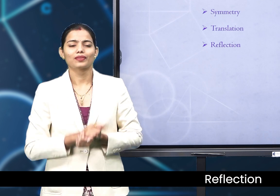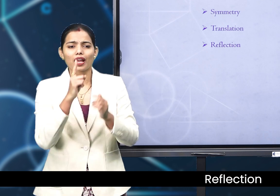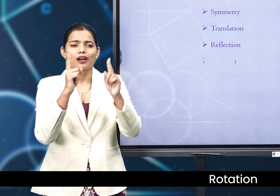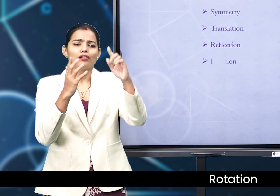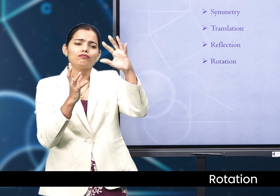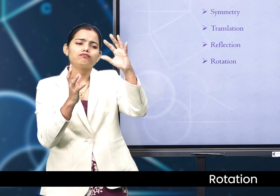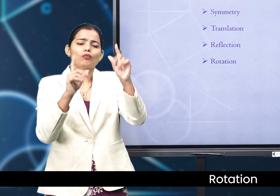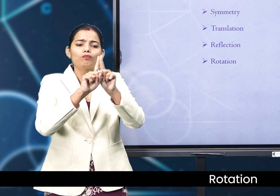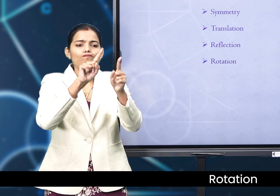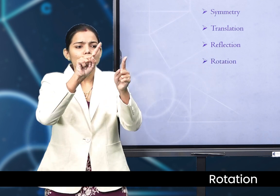rotation,